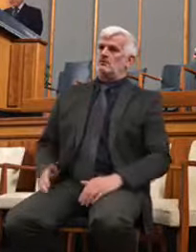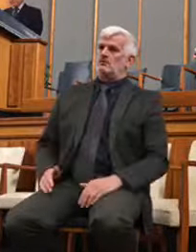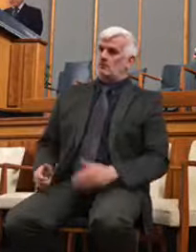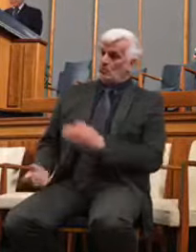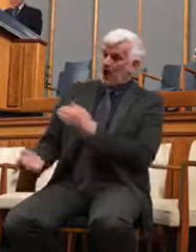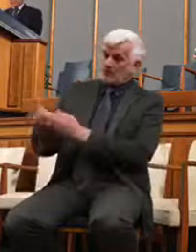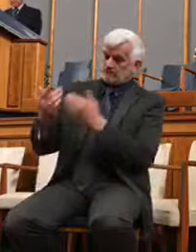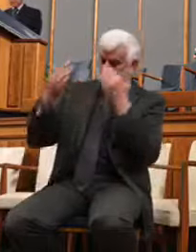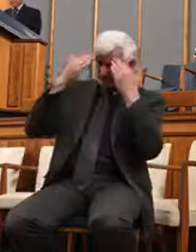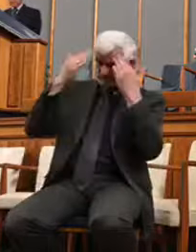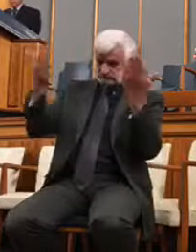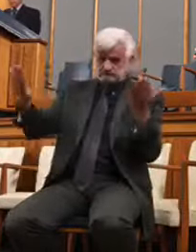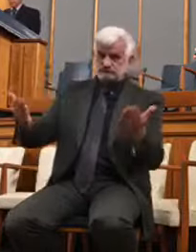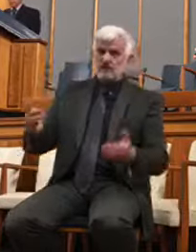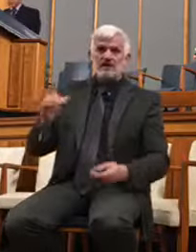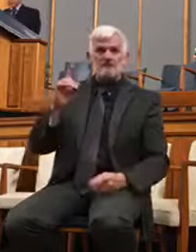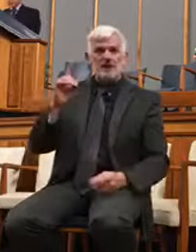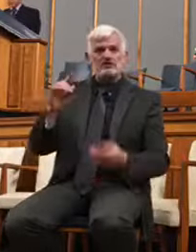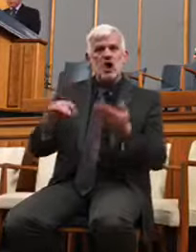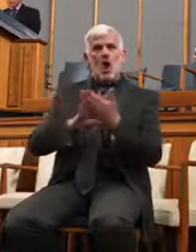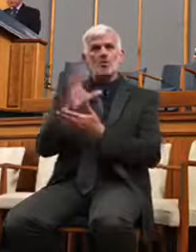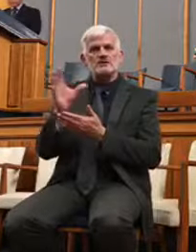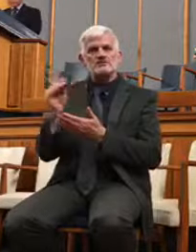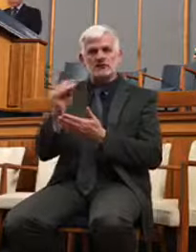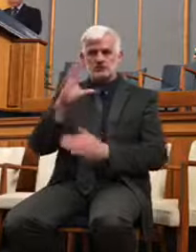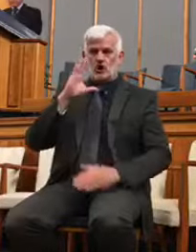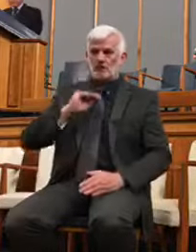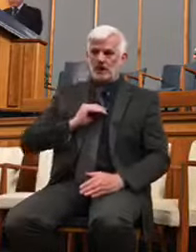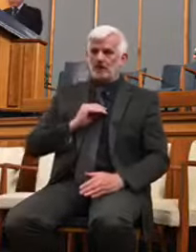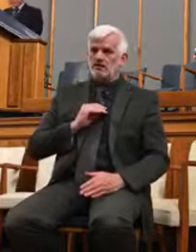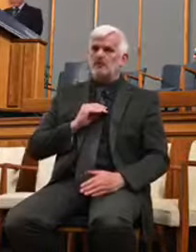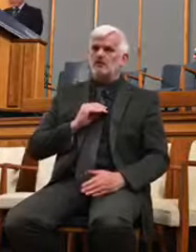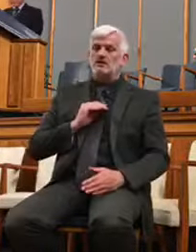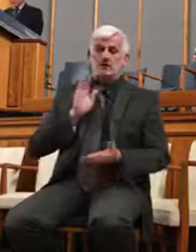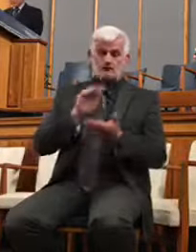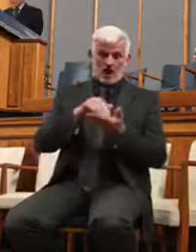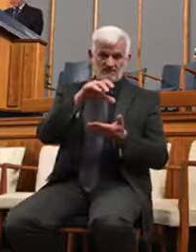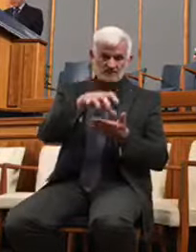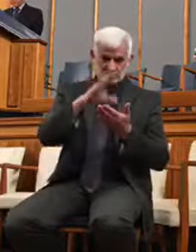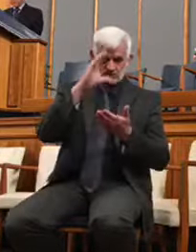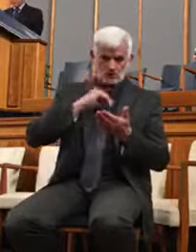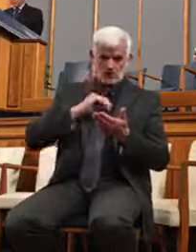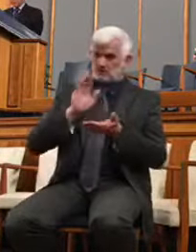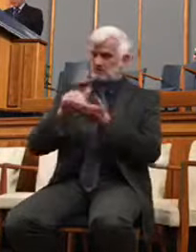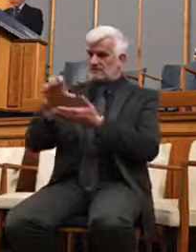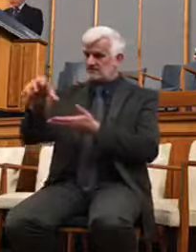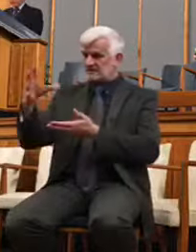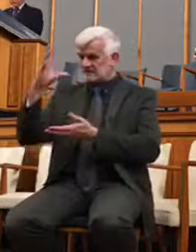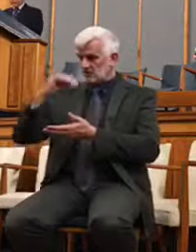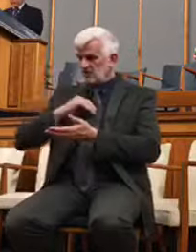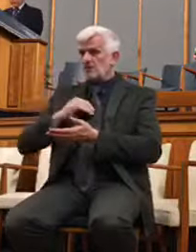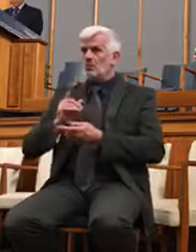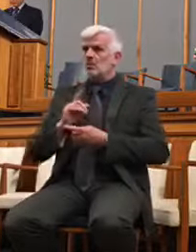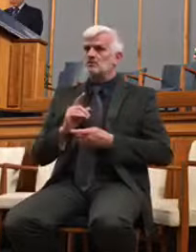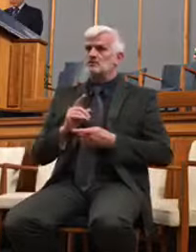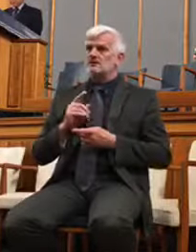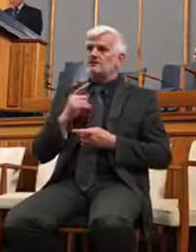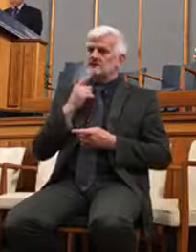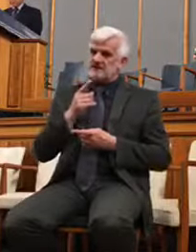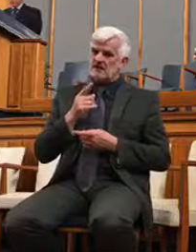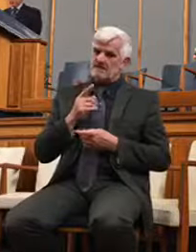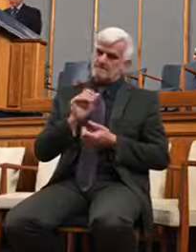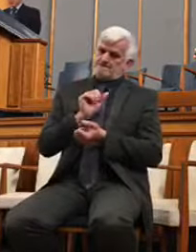there, save that the Holy Ghost witnesses in every city, saying that bonds of afflictions abide